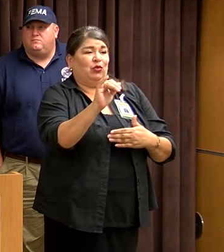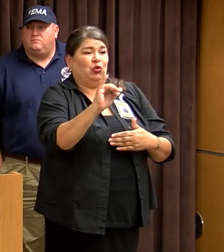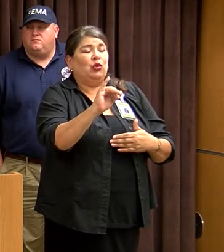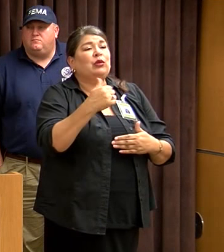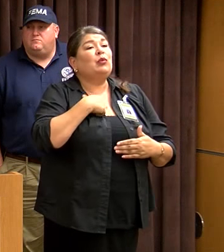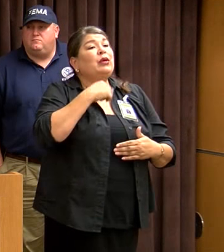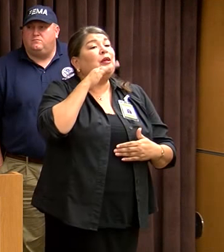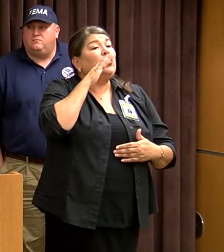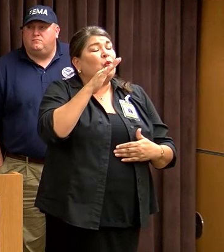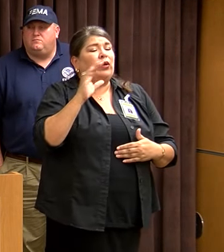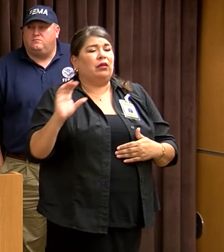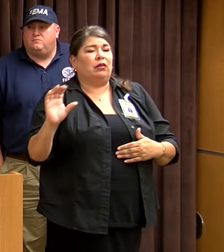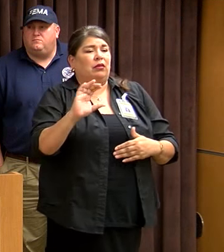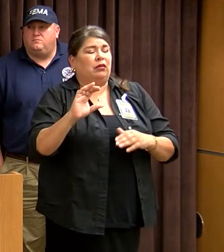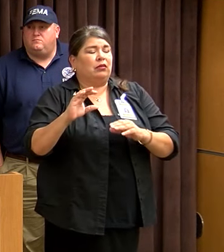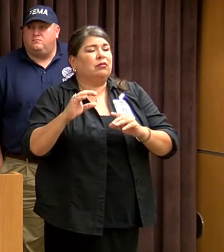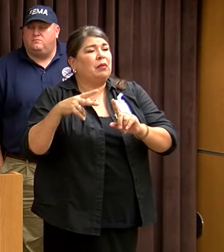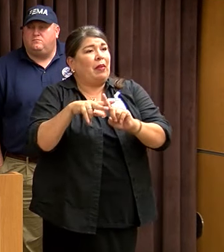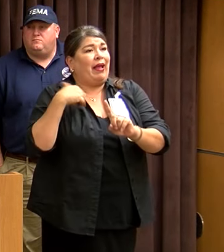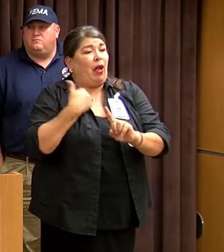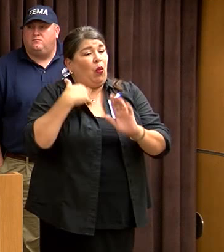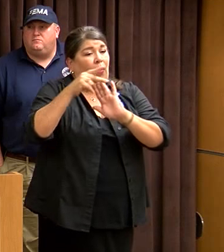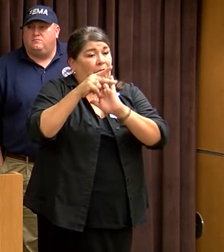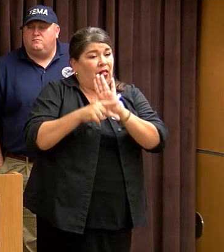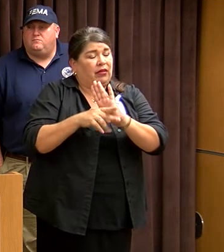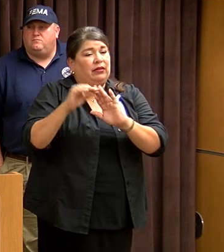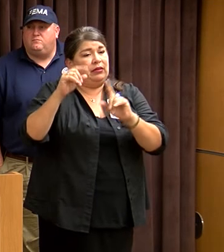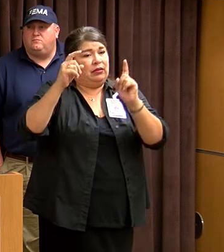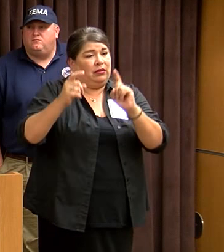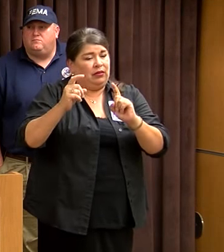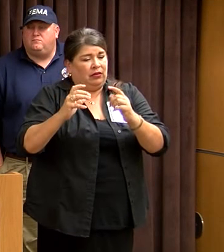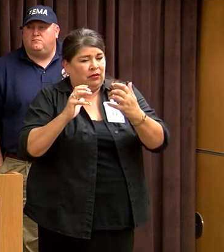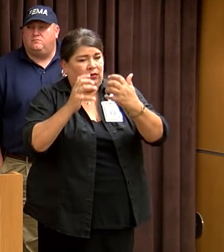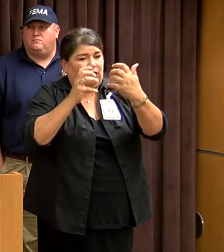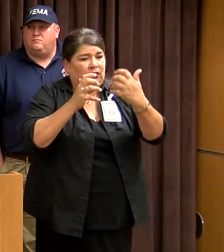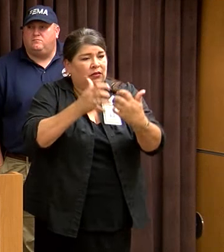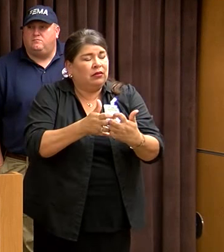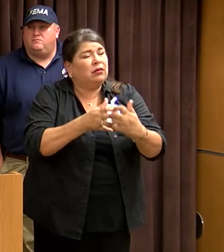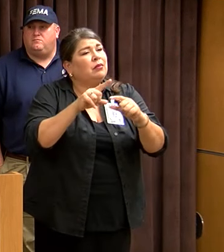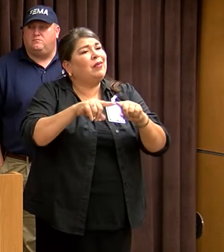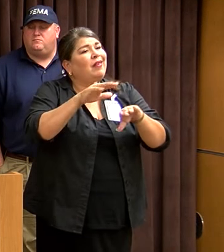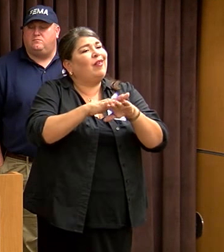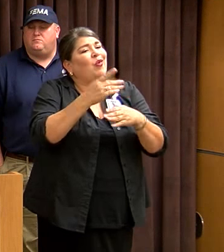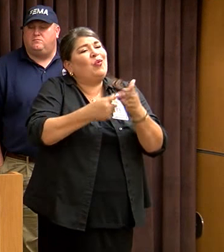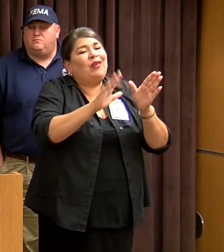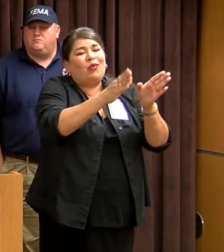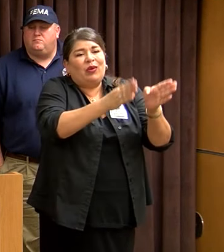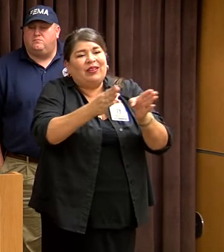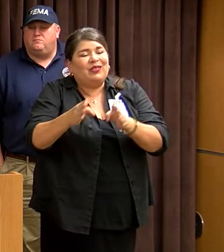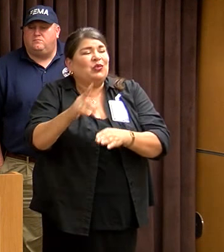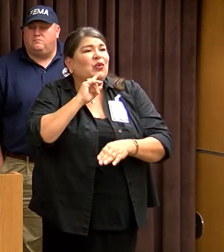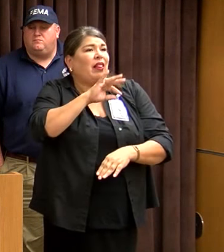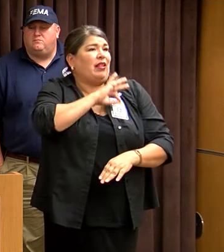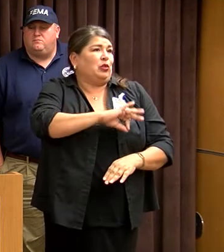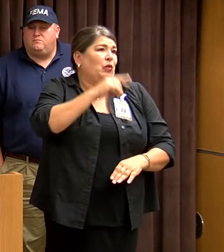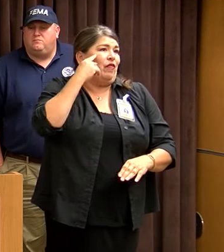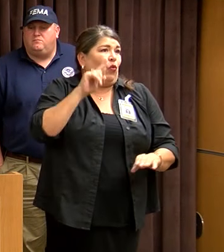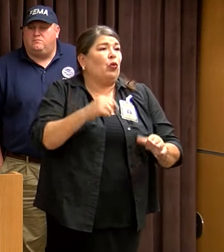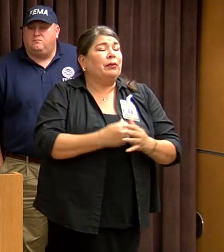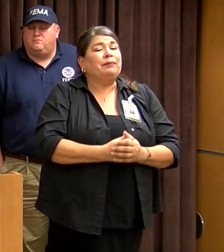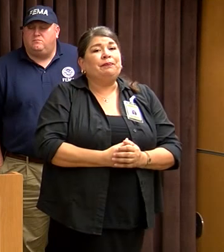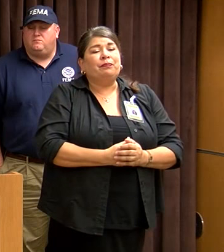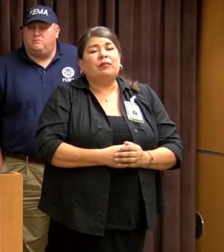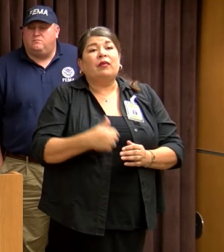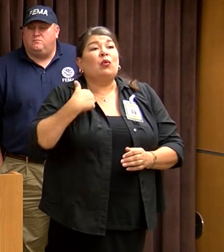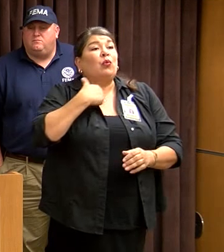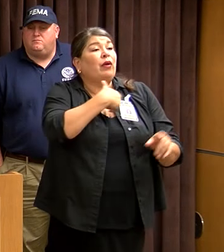applying our policies and adjust accordingly to see what each individual then would be eligible for.